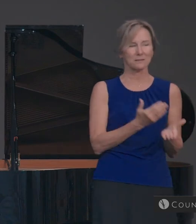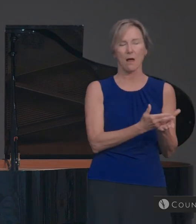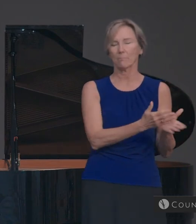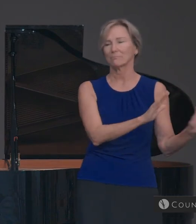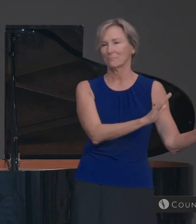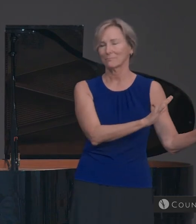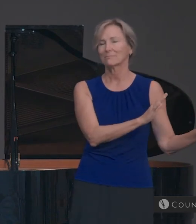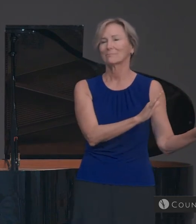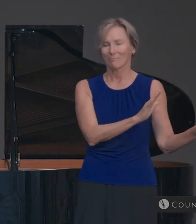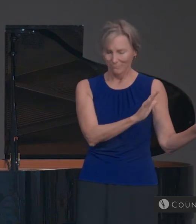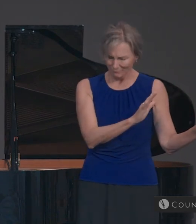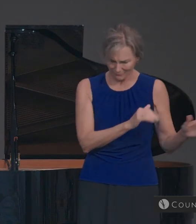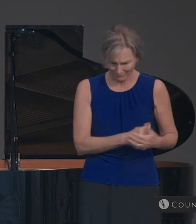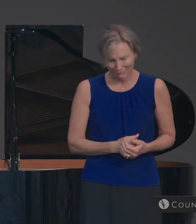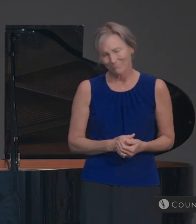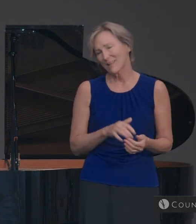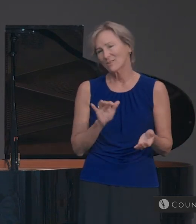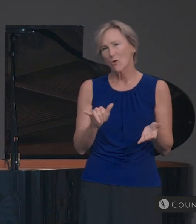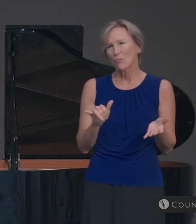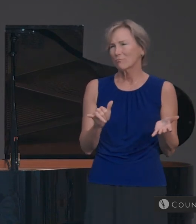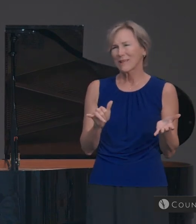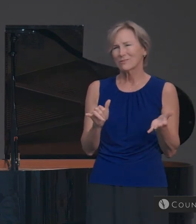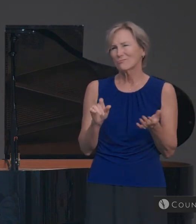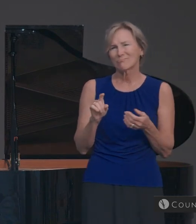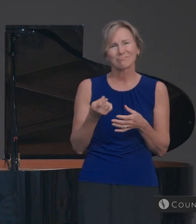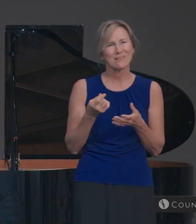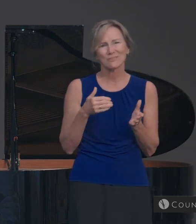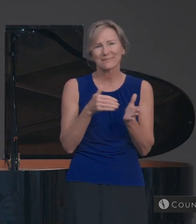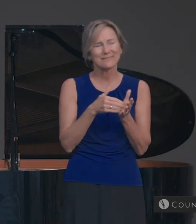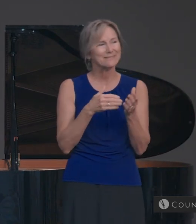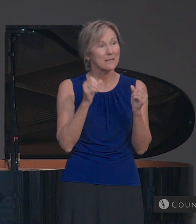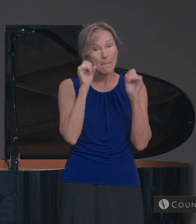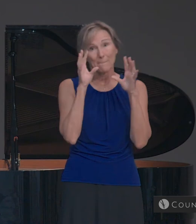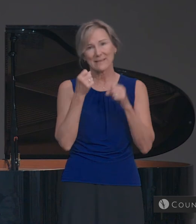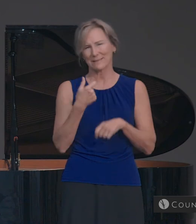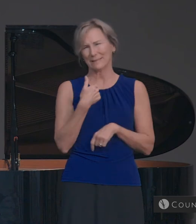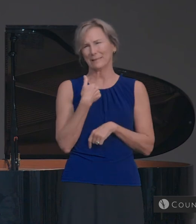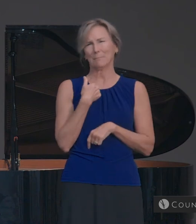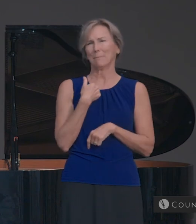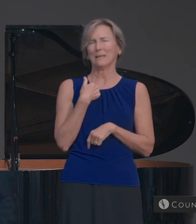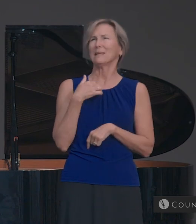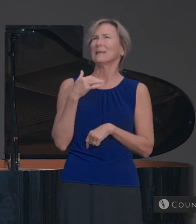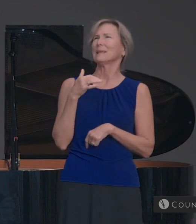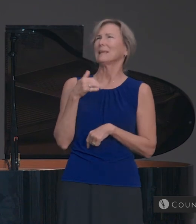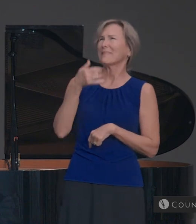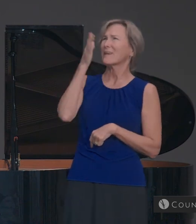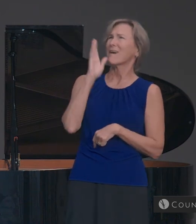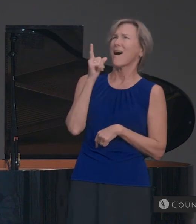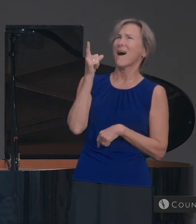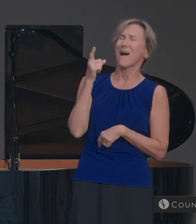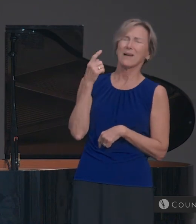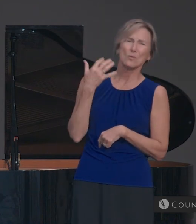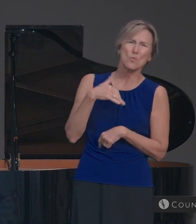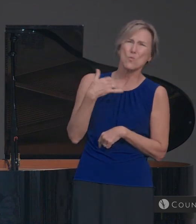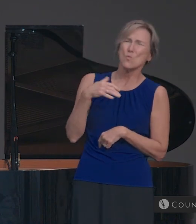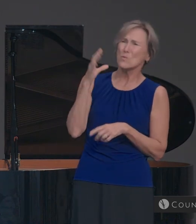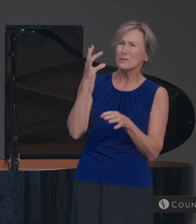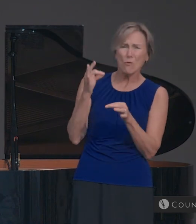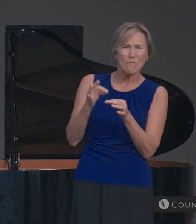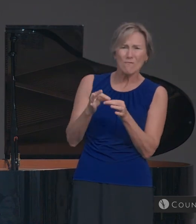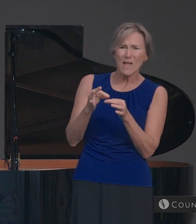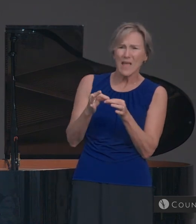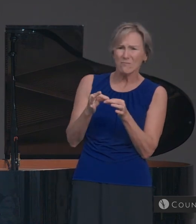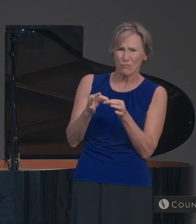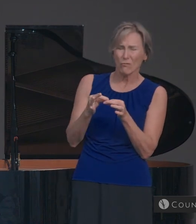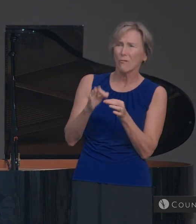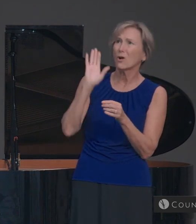So anyway, that's just, again, that's amazing to me that he is so faithful.